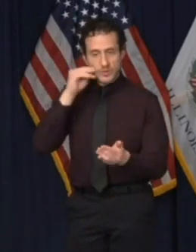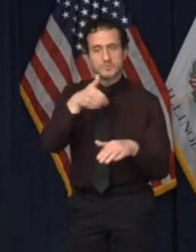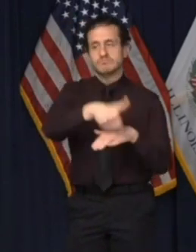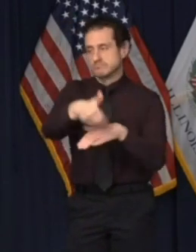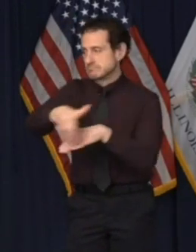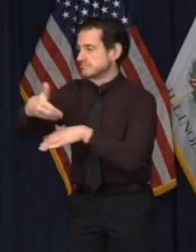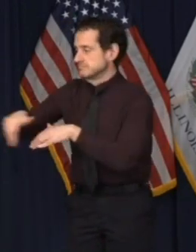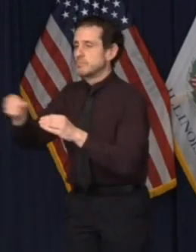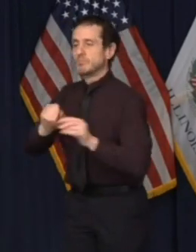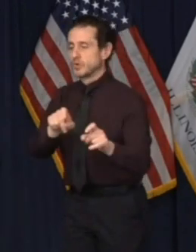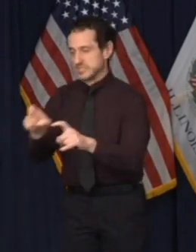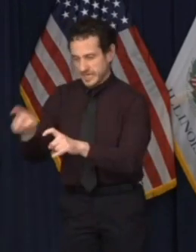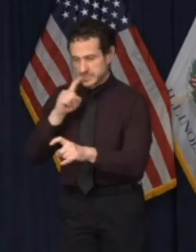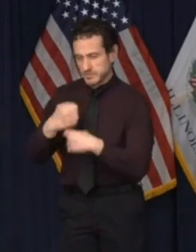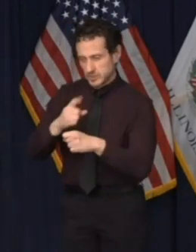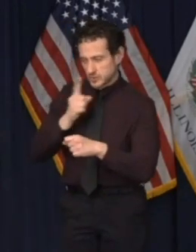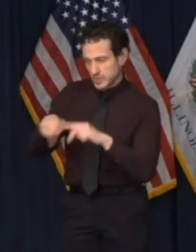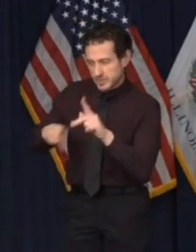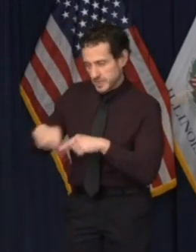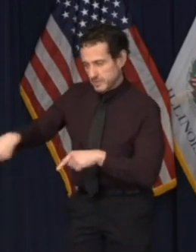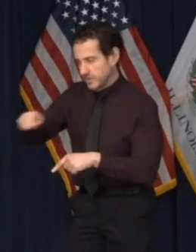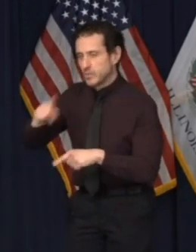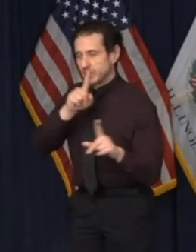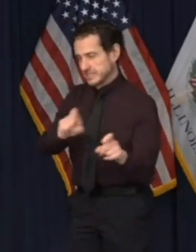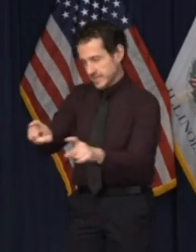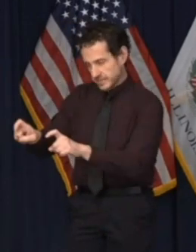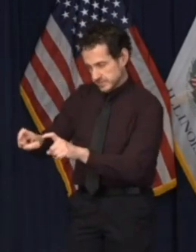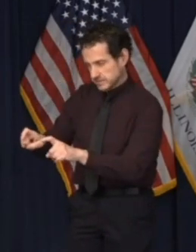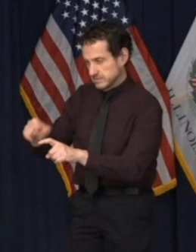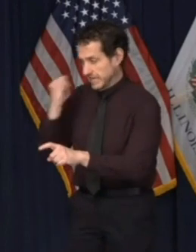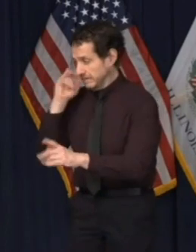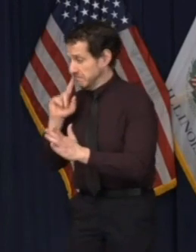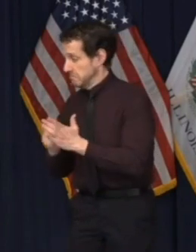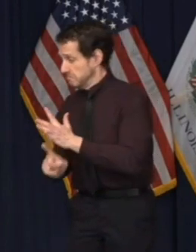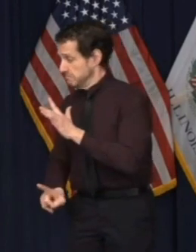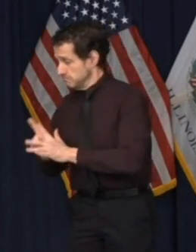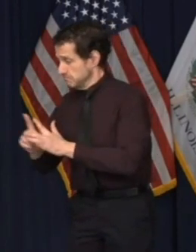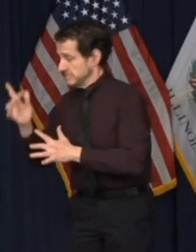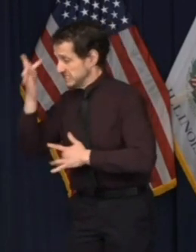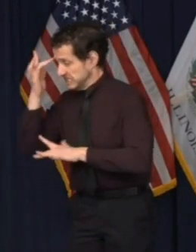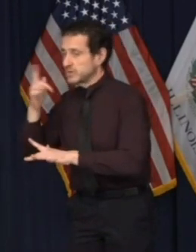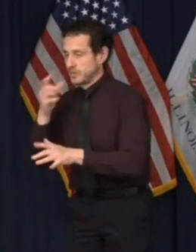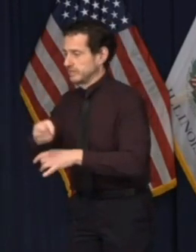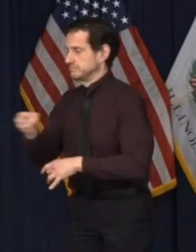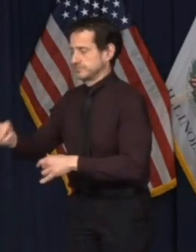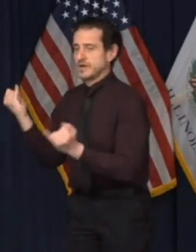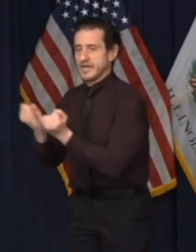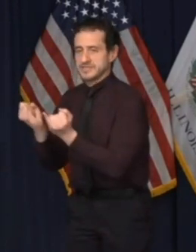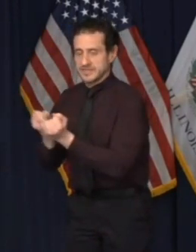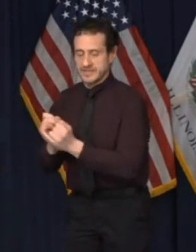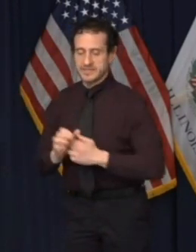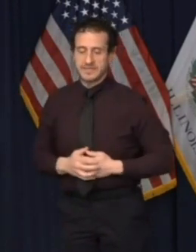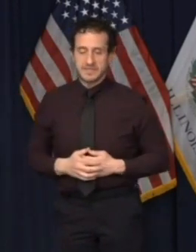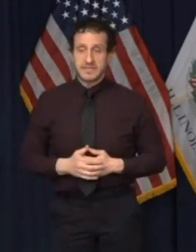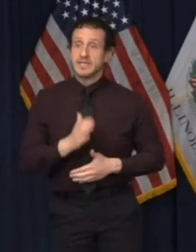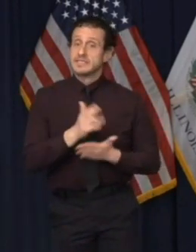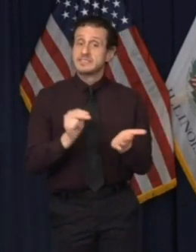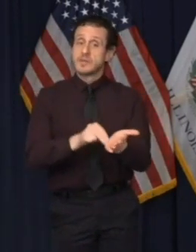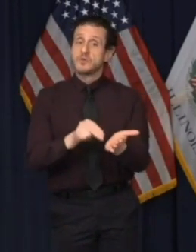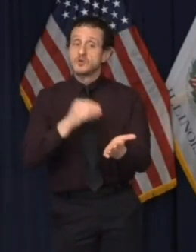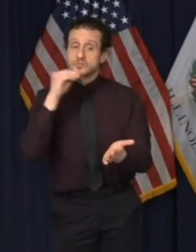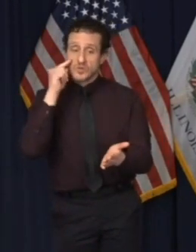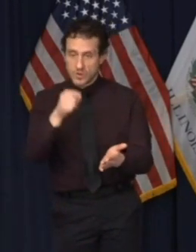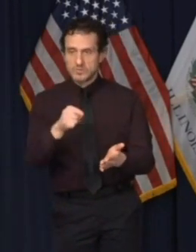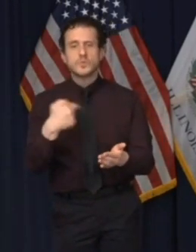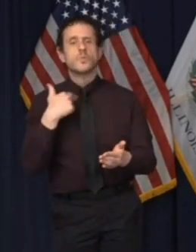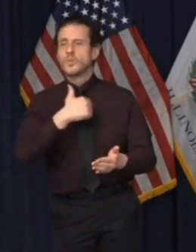come. Second, in facilities with known COVID-19 cases, we continue to operate under the